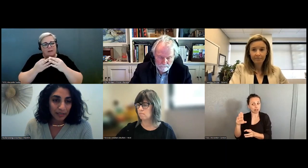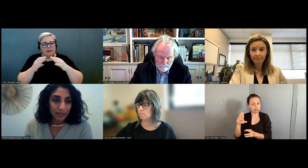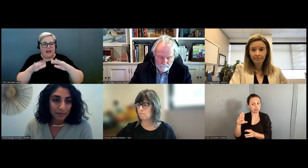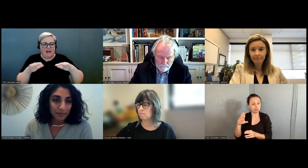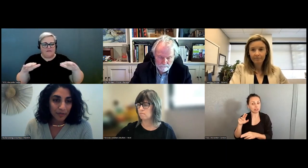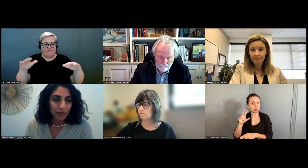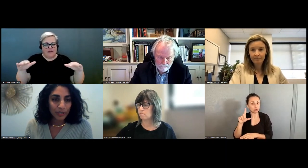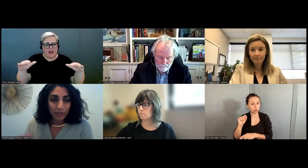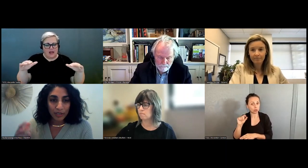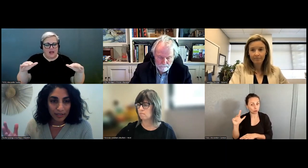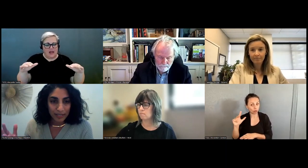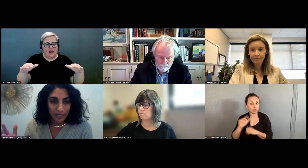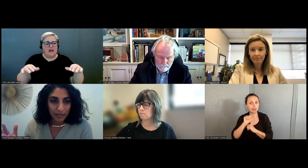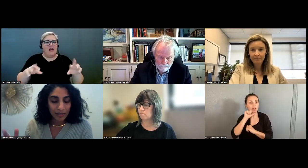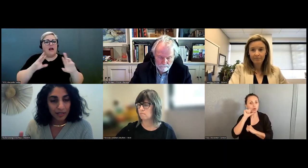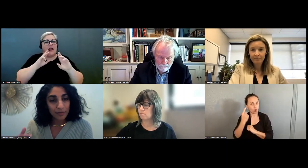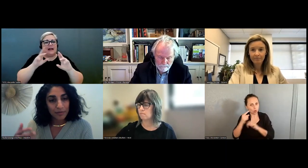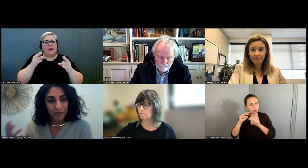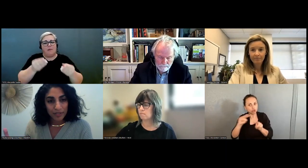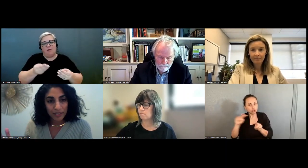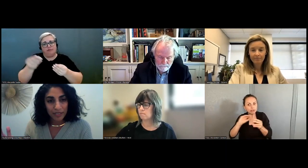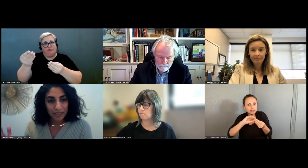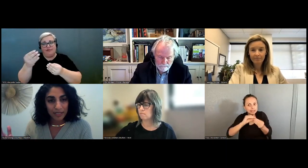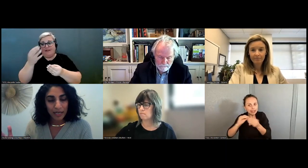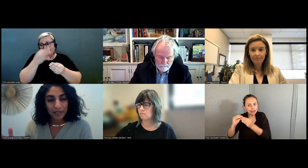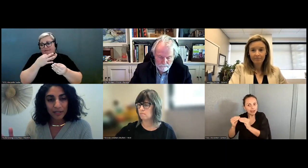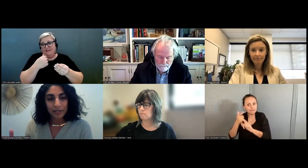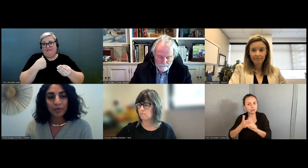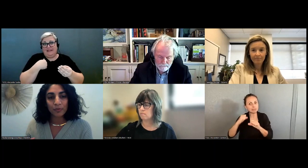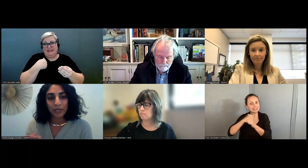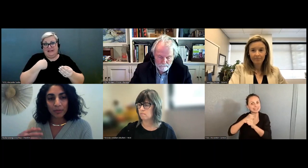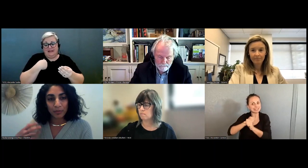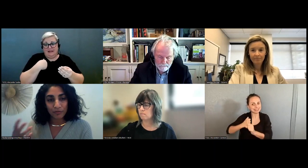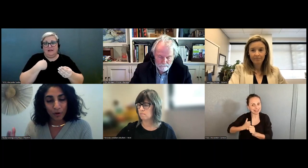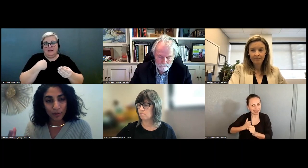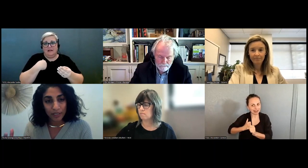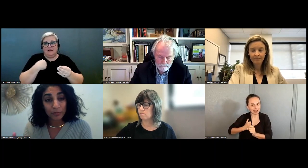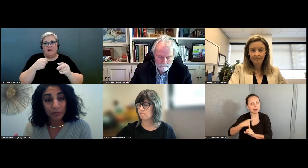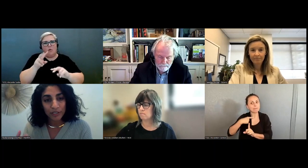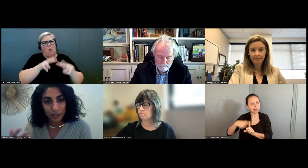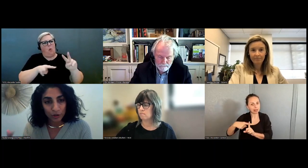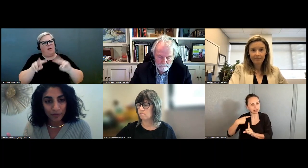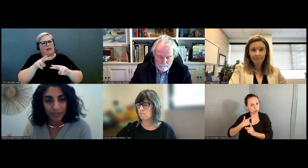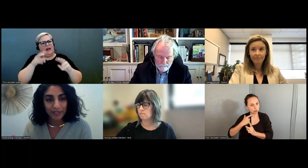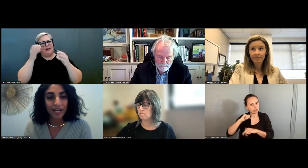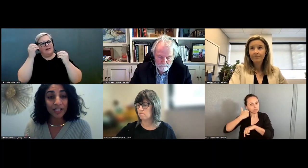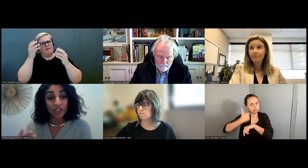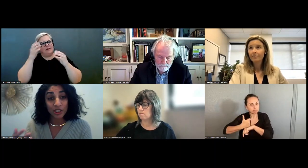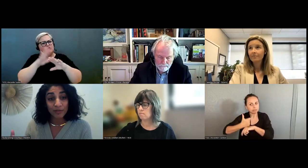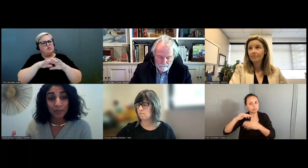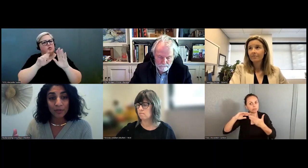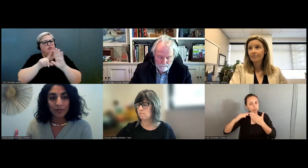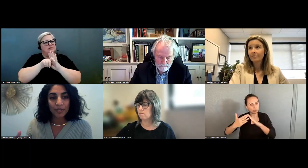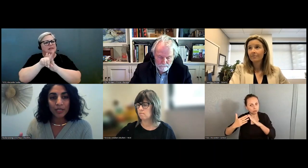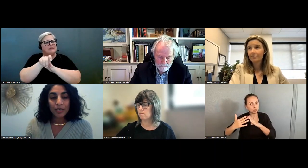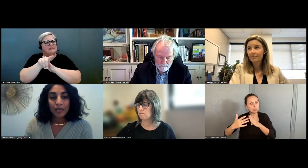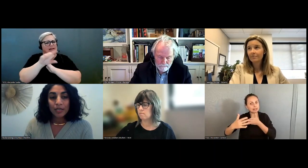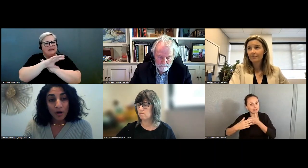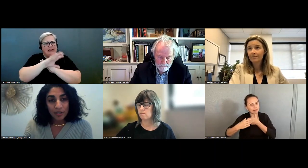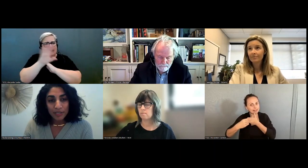We not only look at the data that comes out of Statistics Canada, but we put forward community-driven,